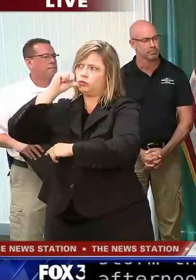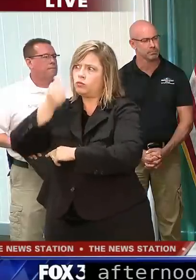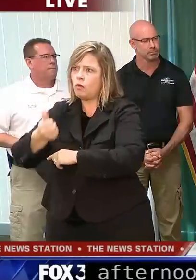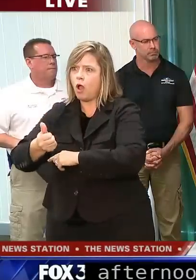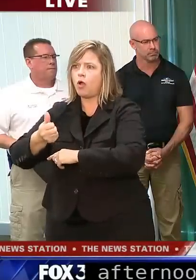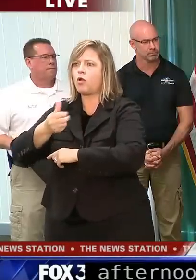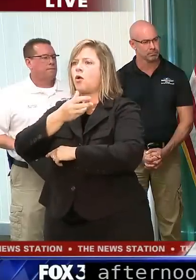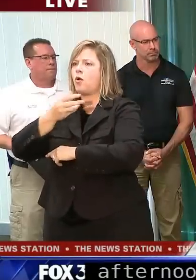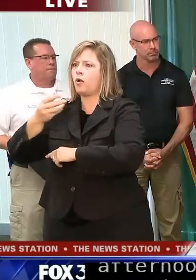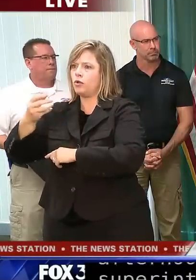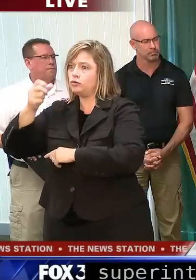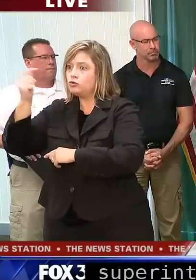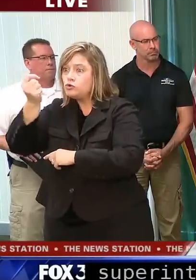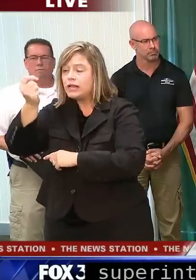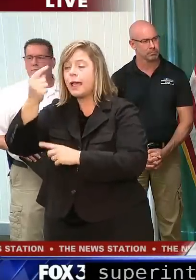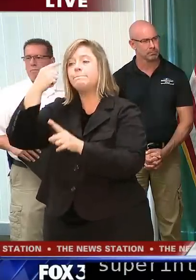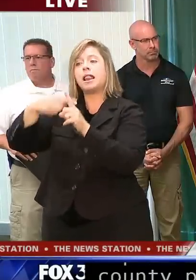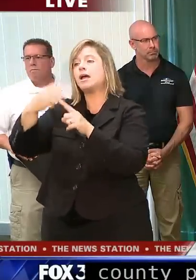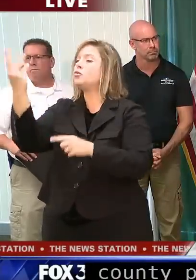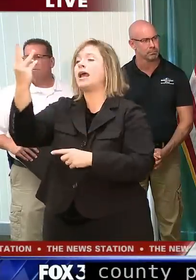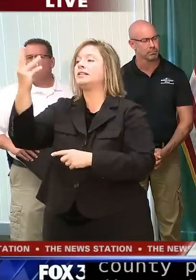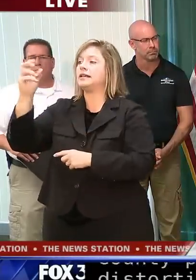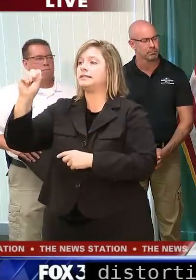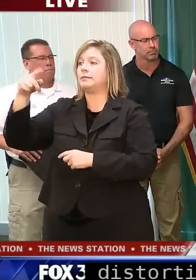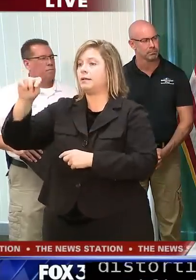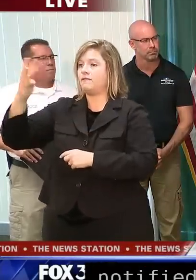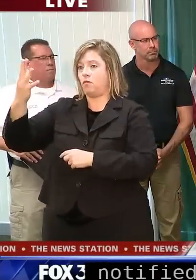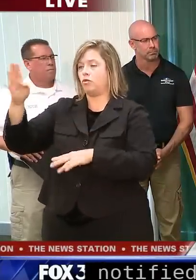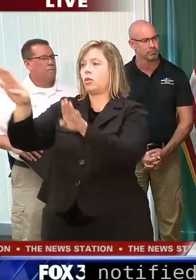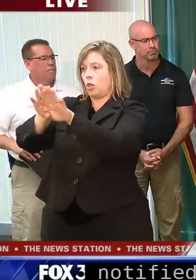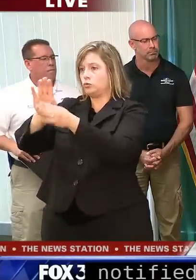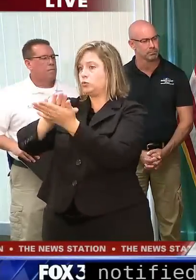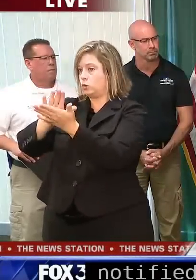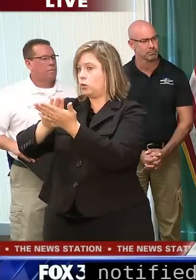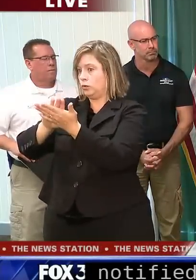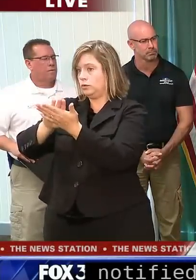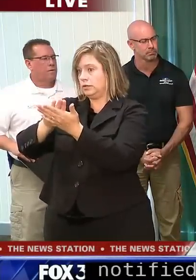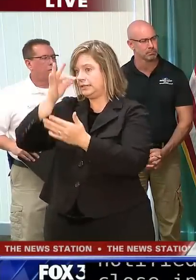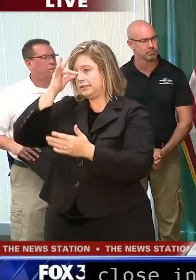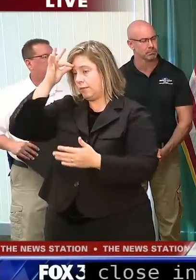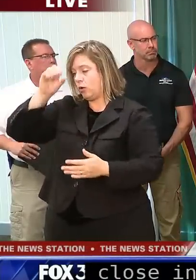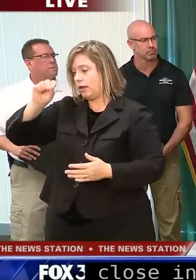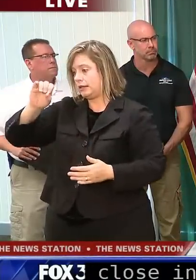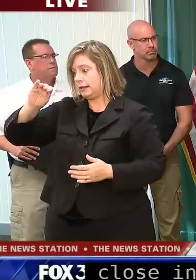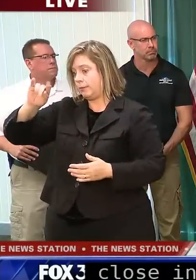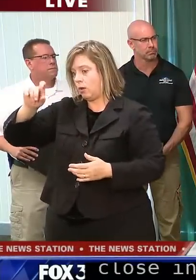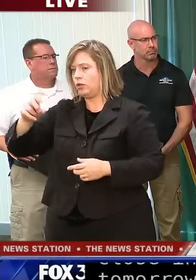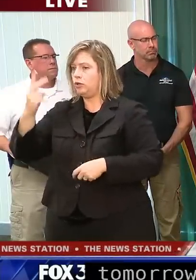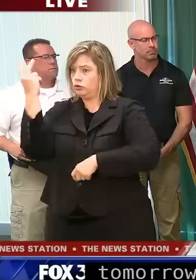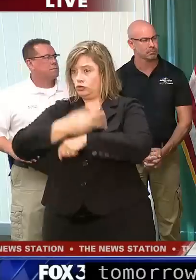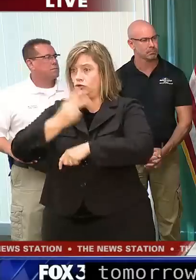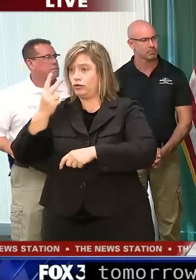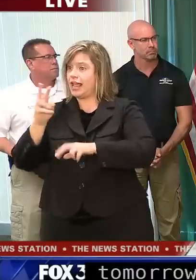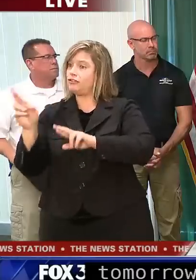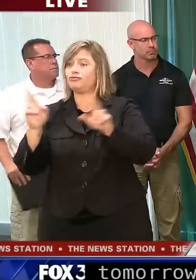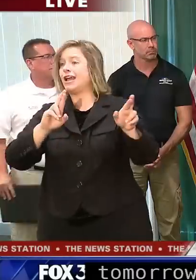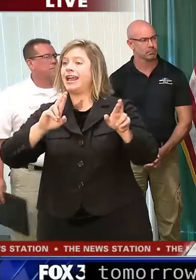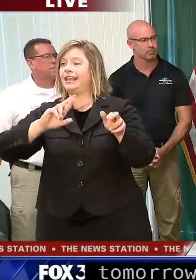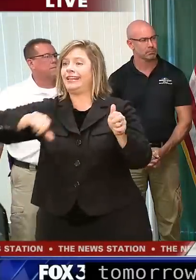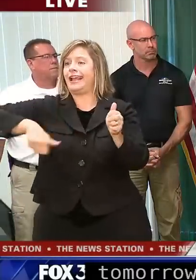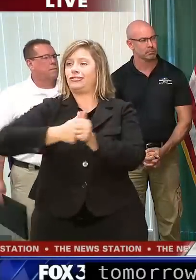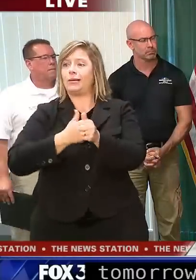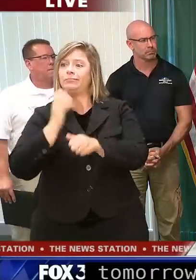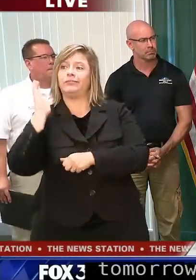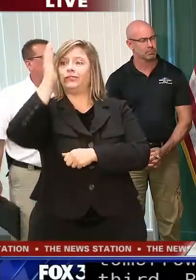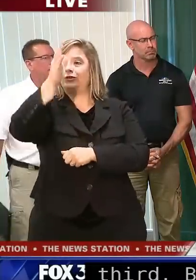Tuesday, September 3rd, but also Wednesday, September 4th. Also, just for your calendars, our 2 makeup days already are scheduled by our